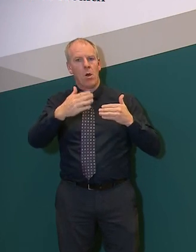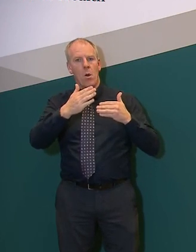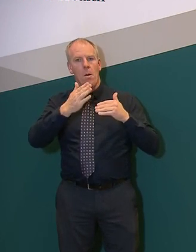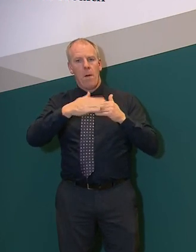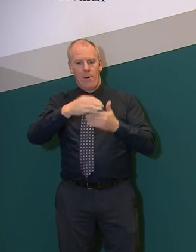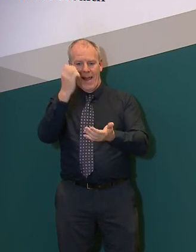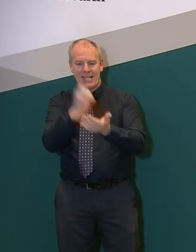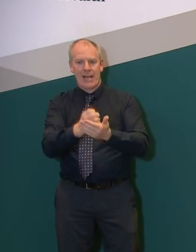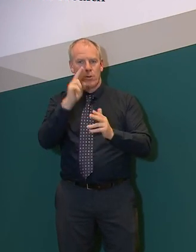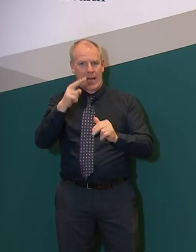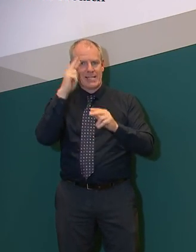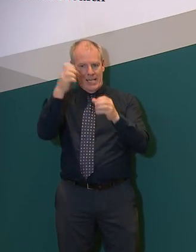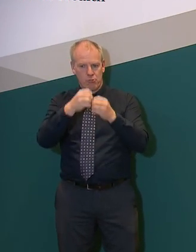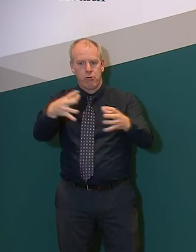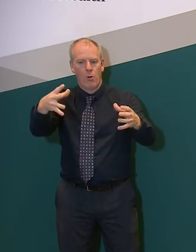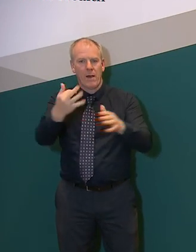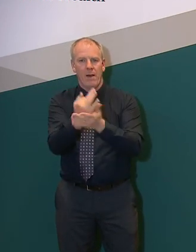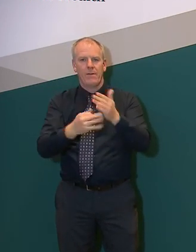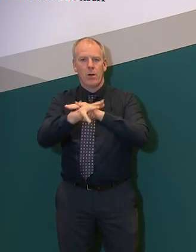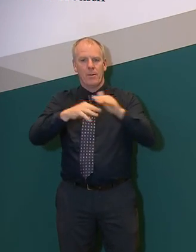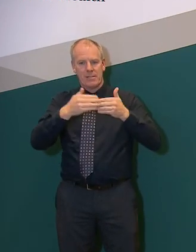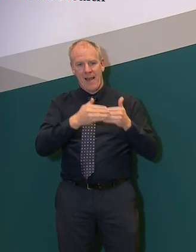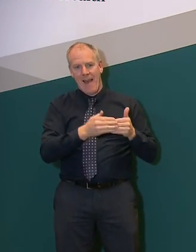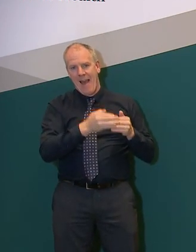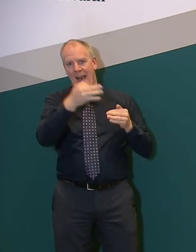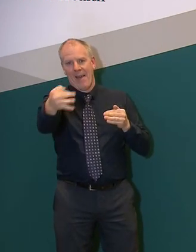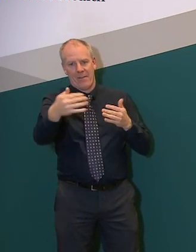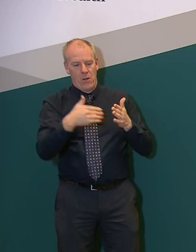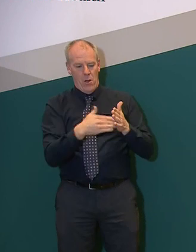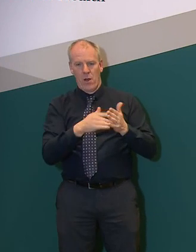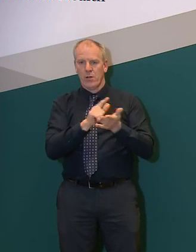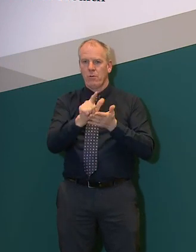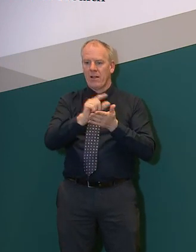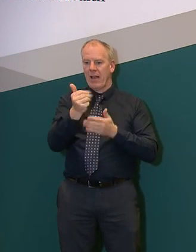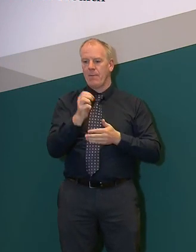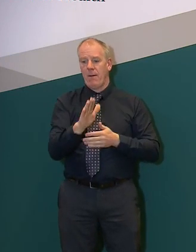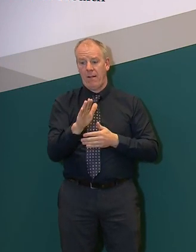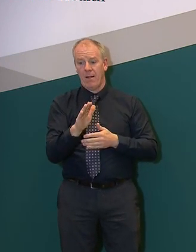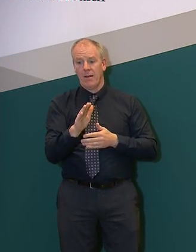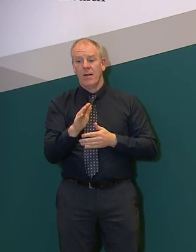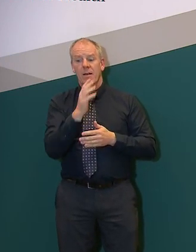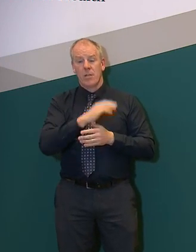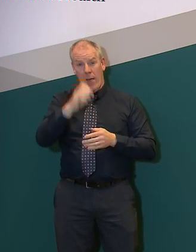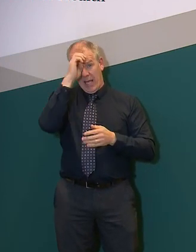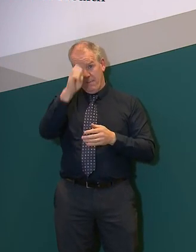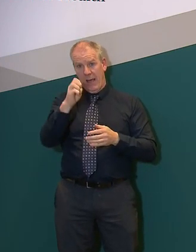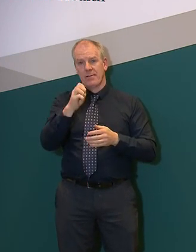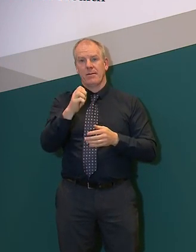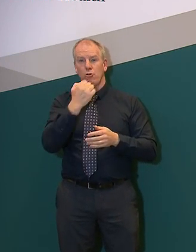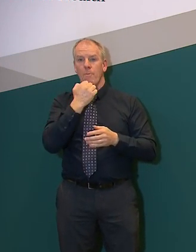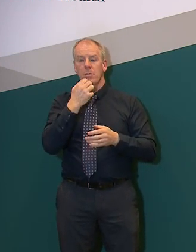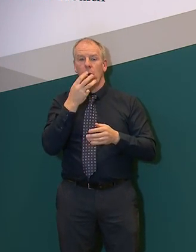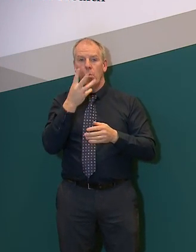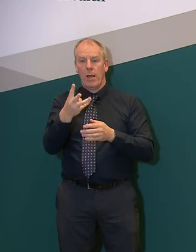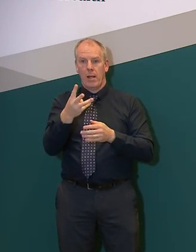be able to forecast the few months after the 12th of April. So predictions will get better